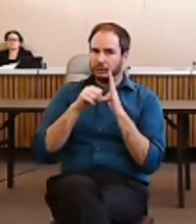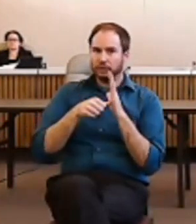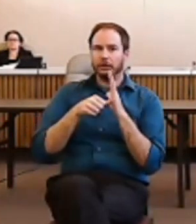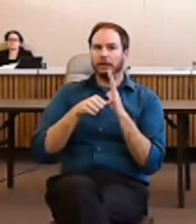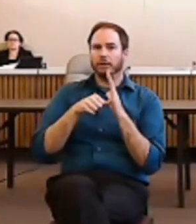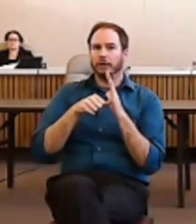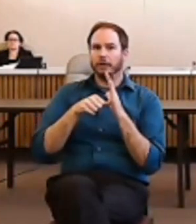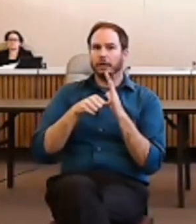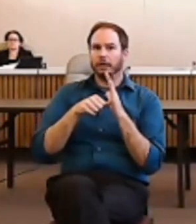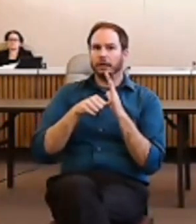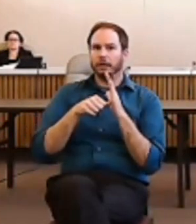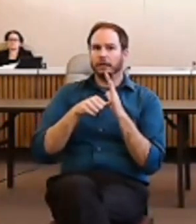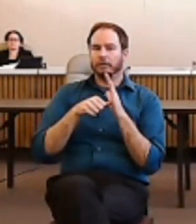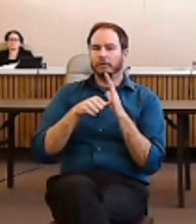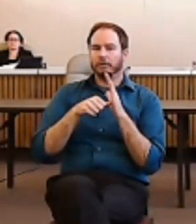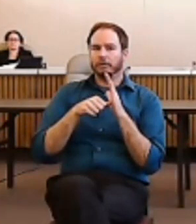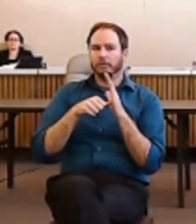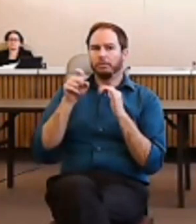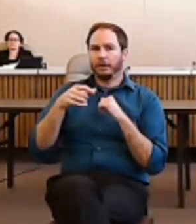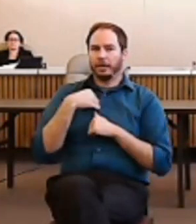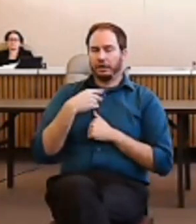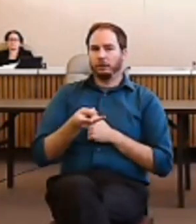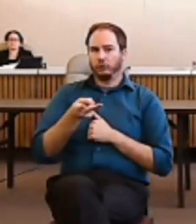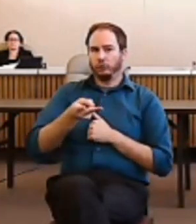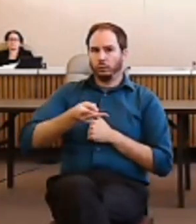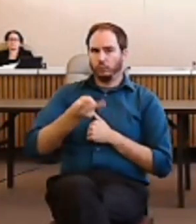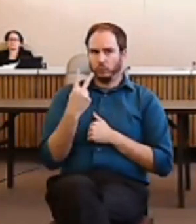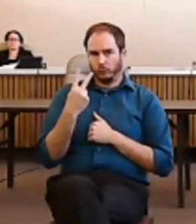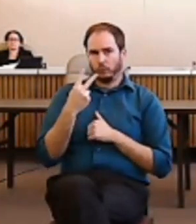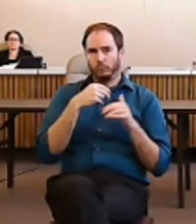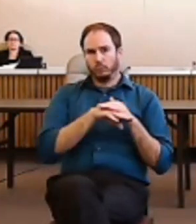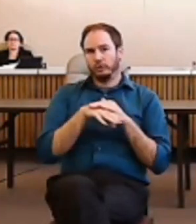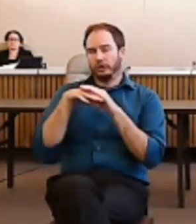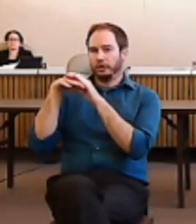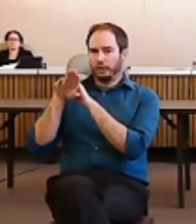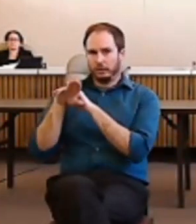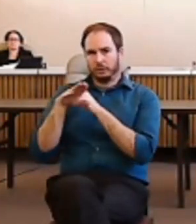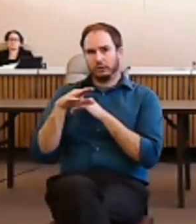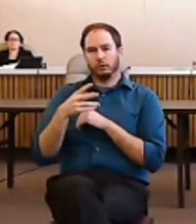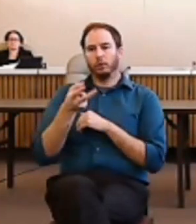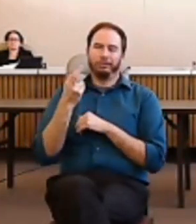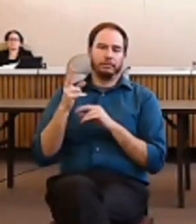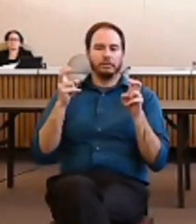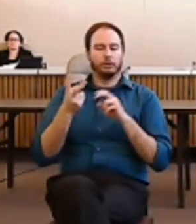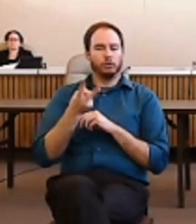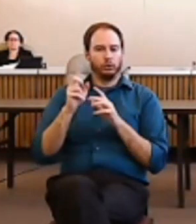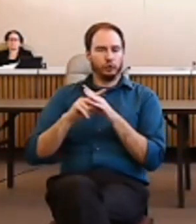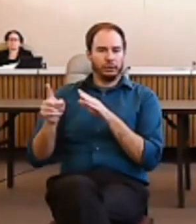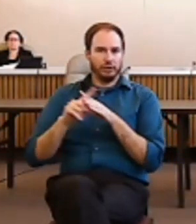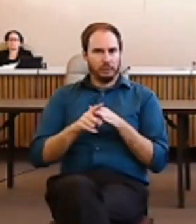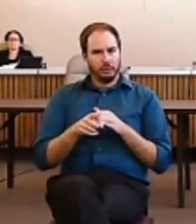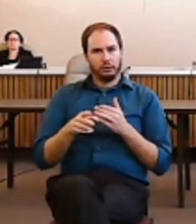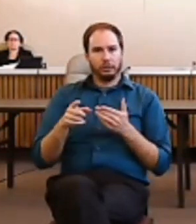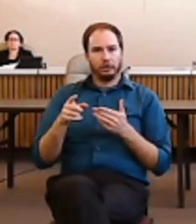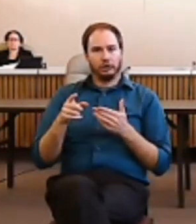it not having to have two entrances or two exits. You said, let there be